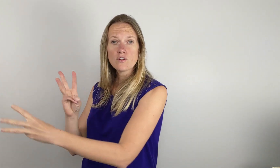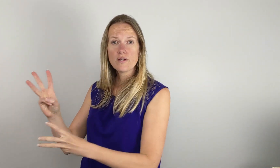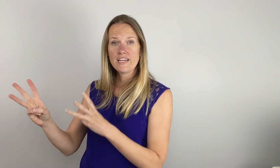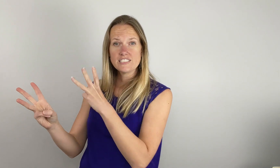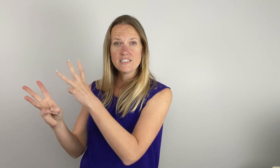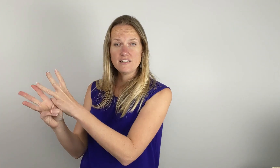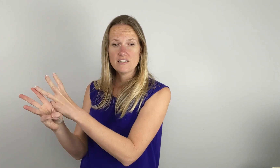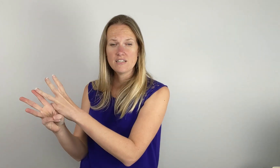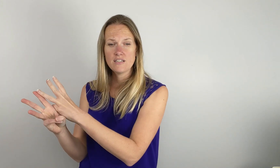creation,